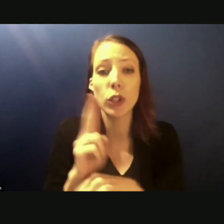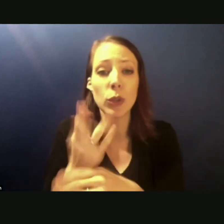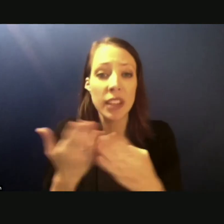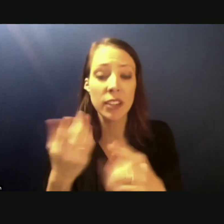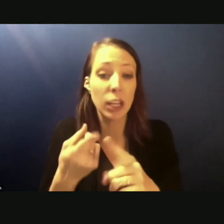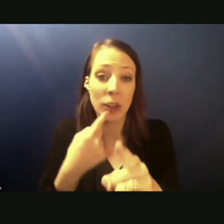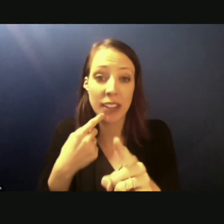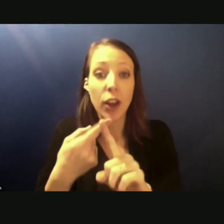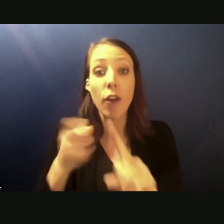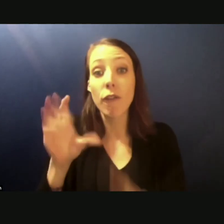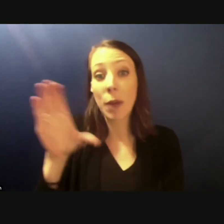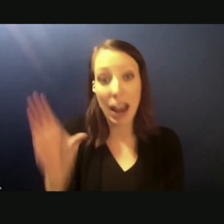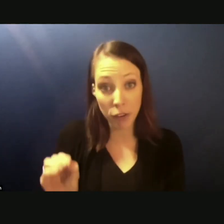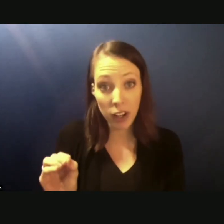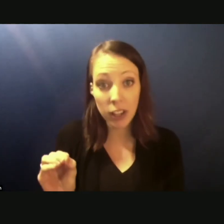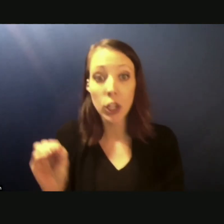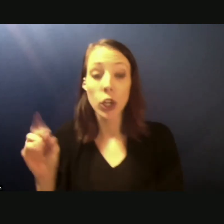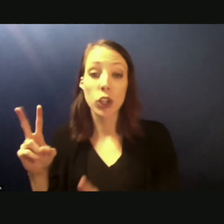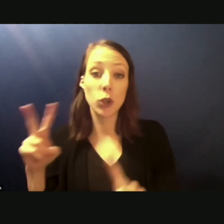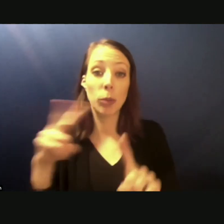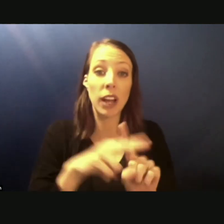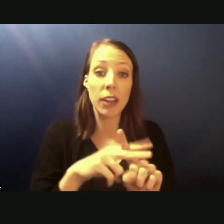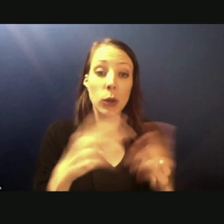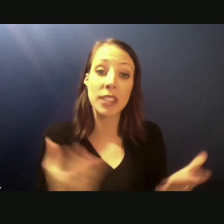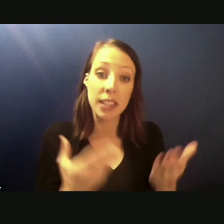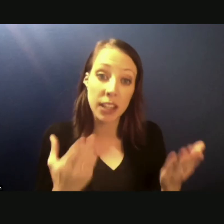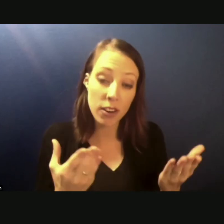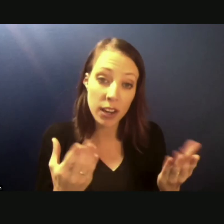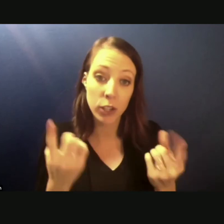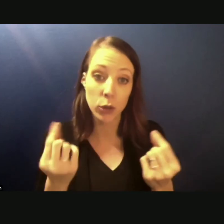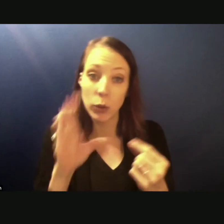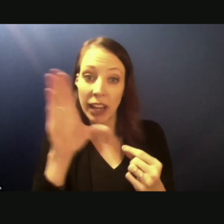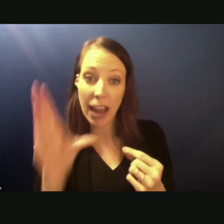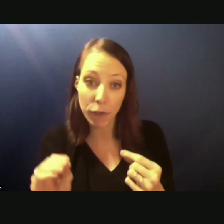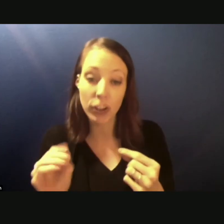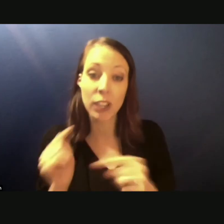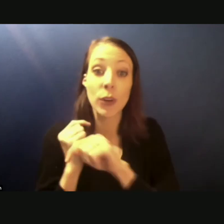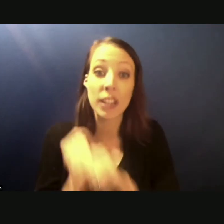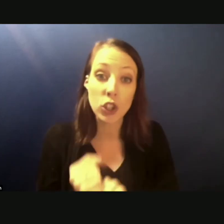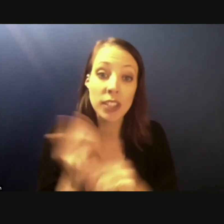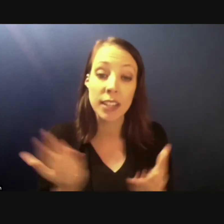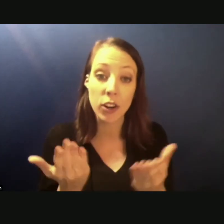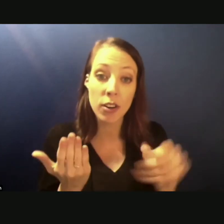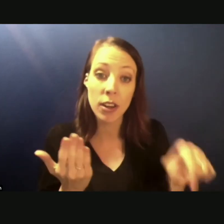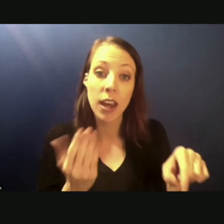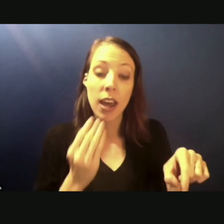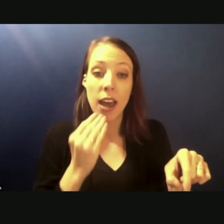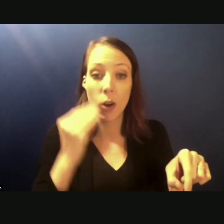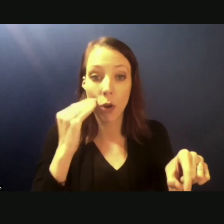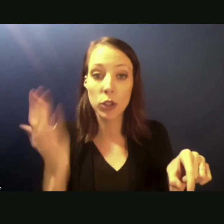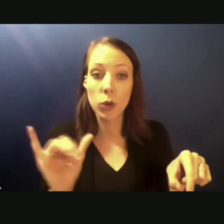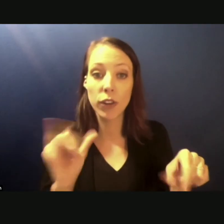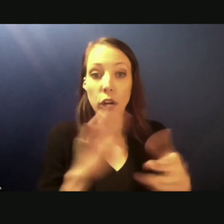Do you Mhm. use things like you had said from Africa? Do you apply those to here? And do you do like African traditions here